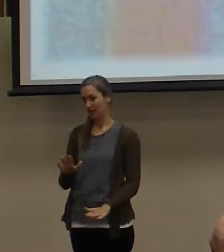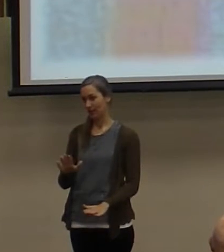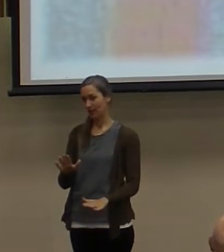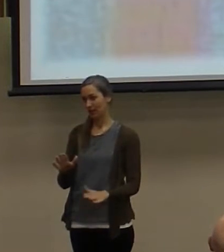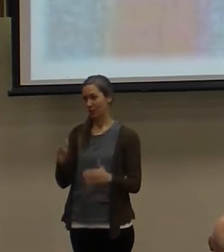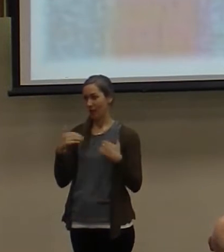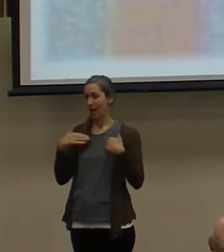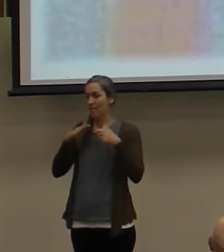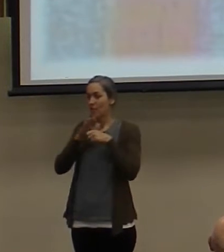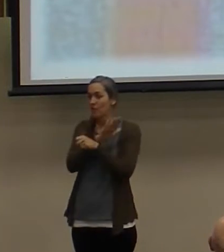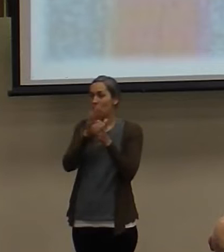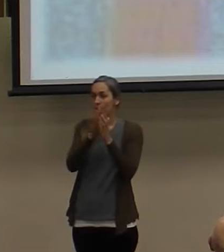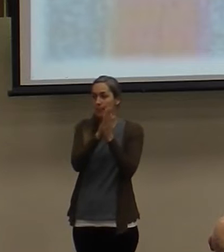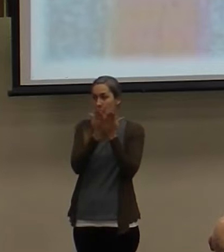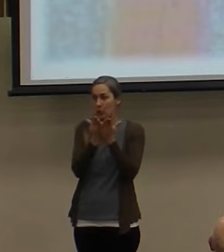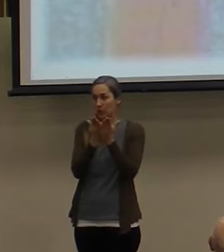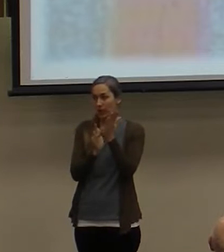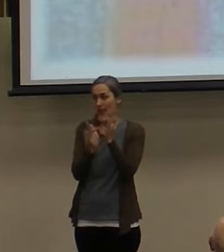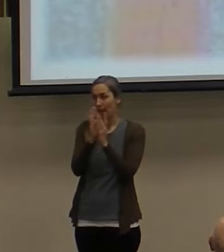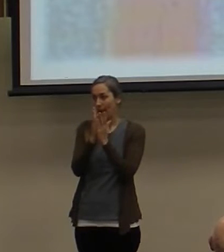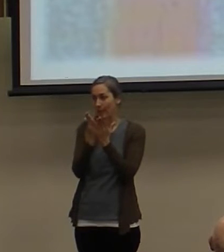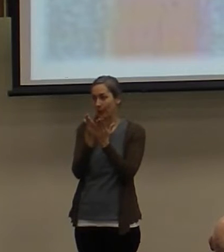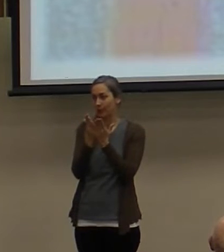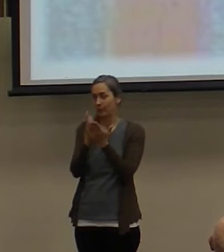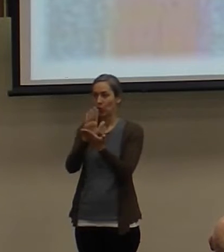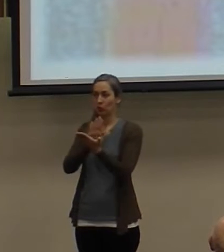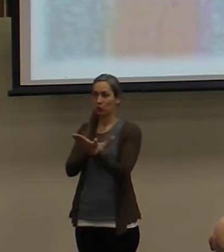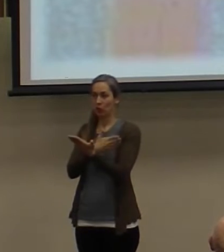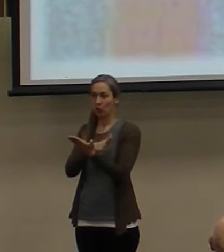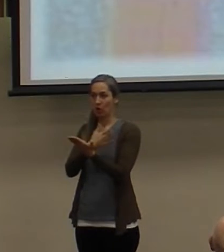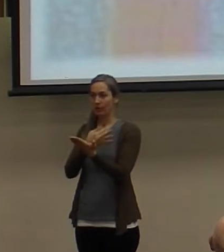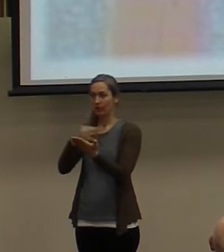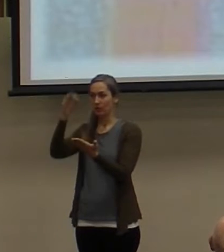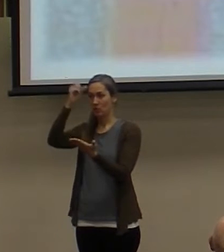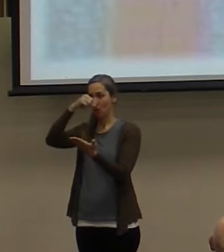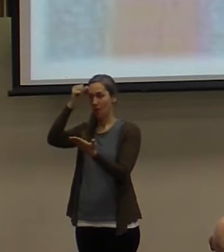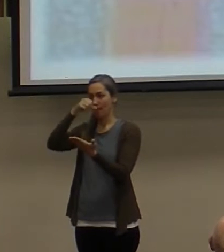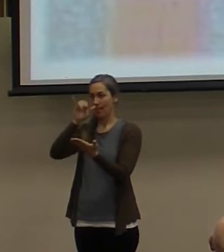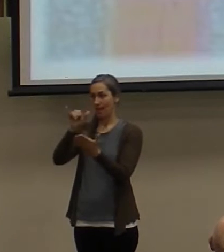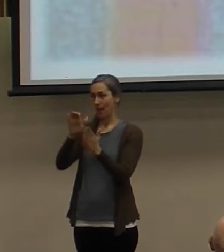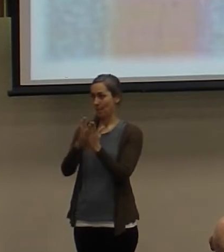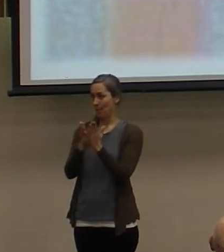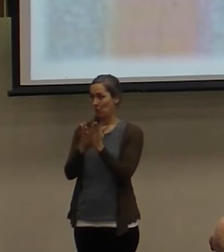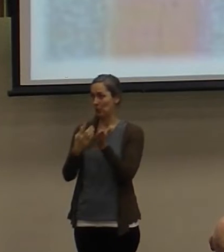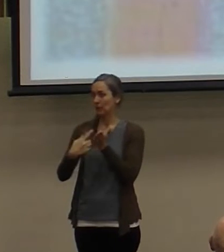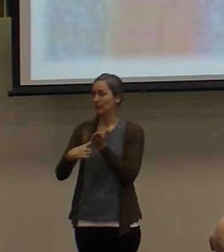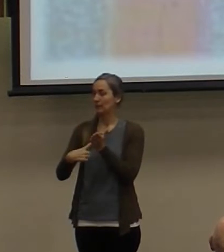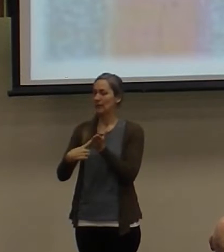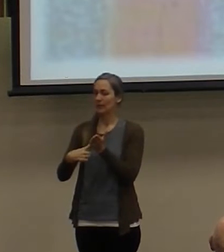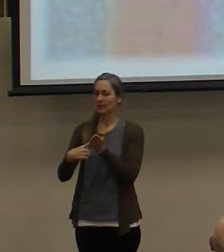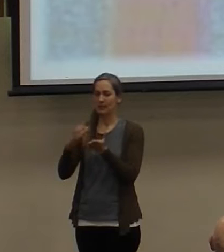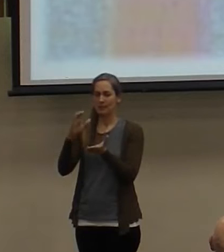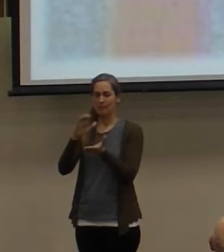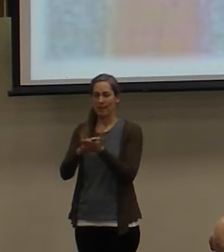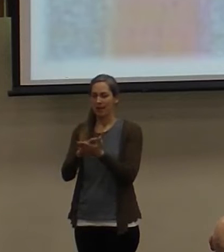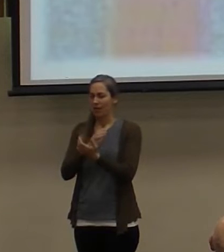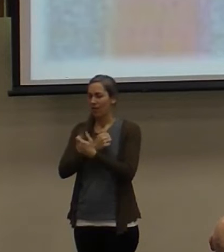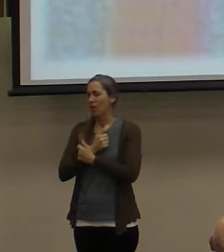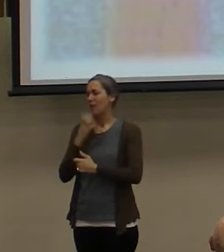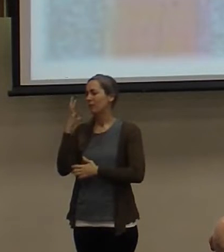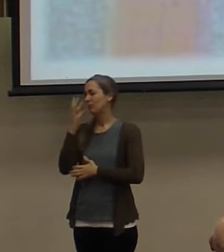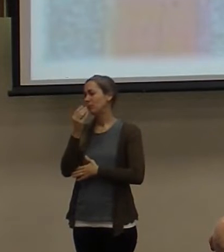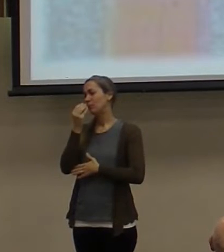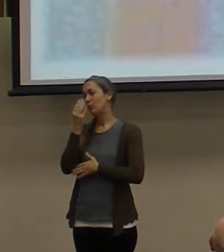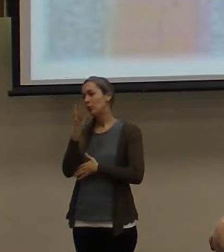the Bible, right? Song of Solomon. And in that particular book, and it talks about the beauty of marital love, that